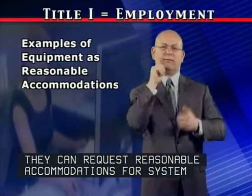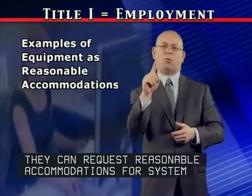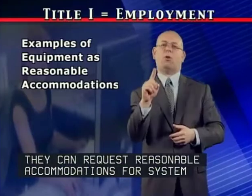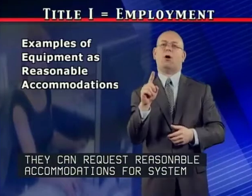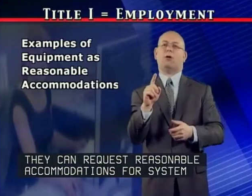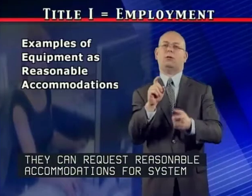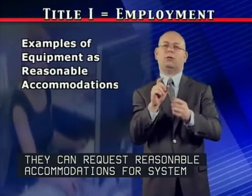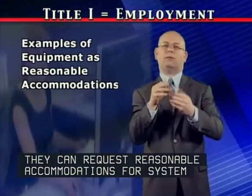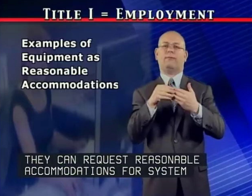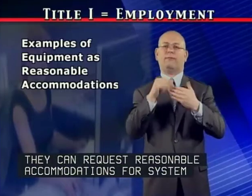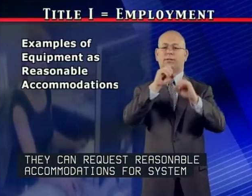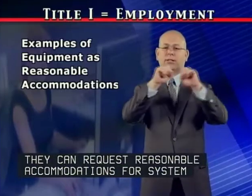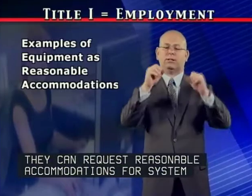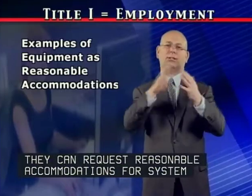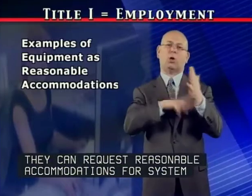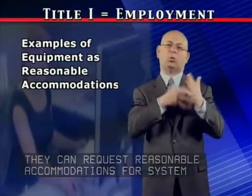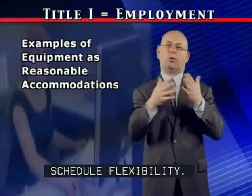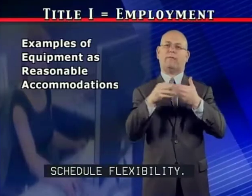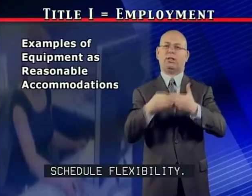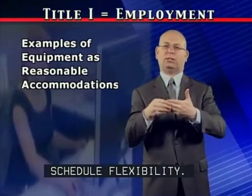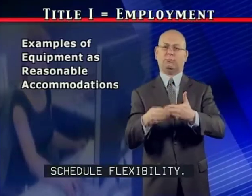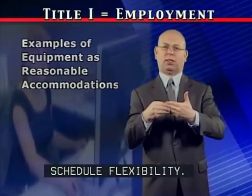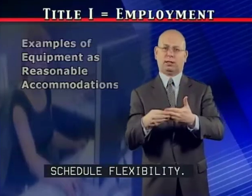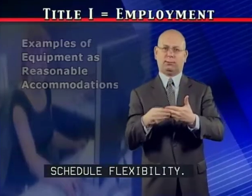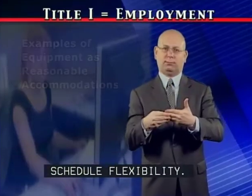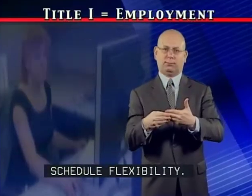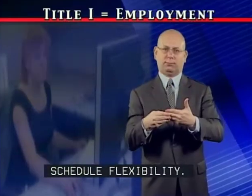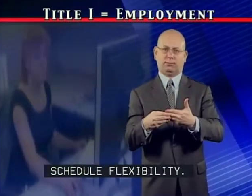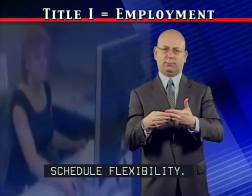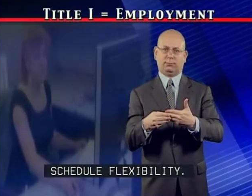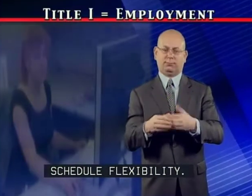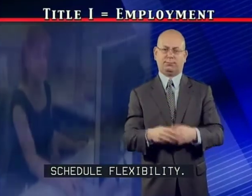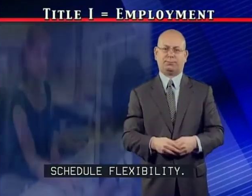They can request reasonable accommodations for system schedule flexibility.